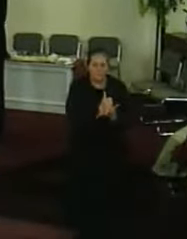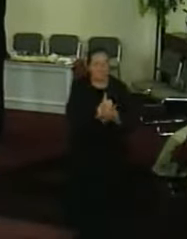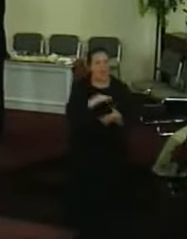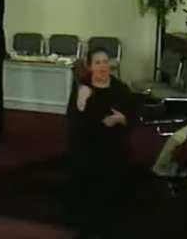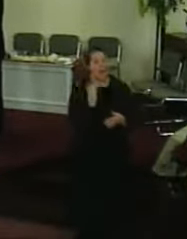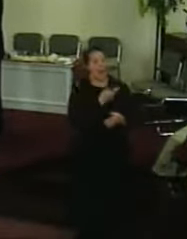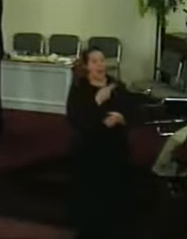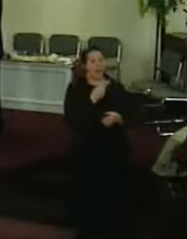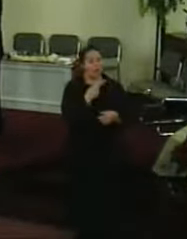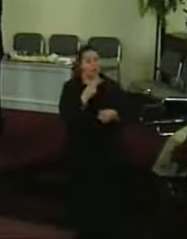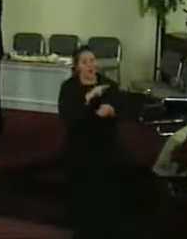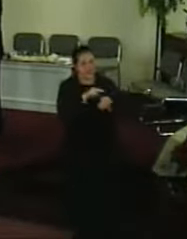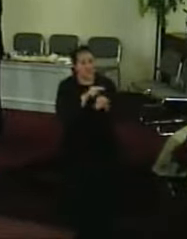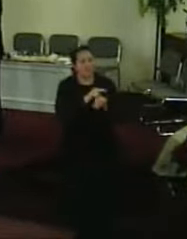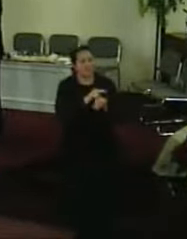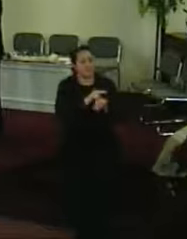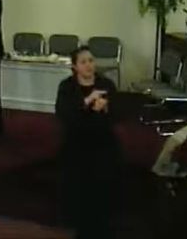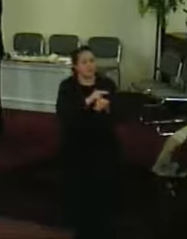go negative.